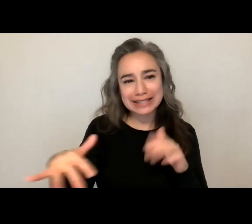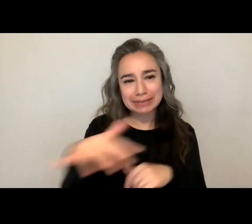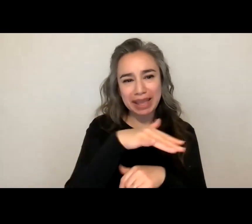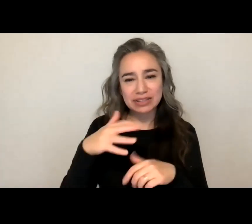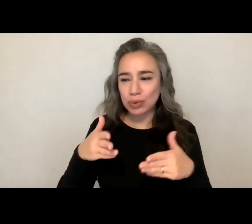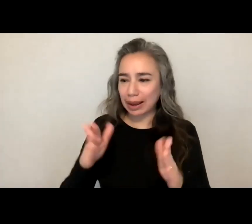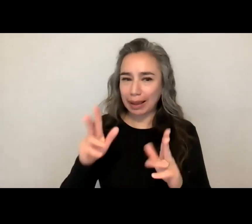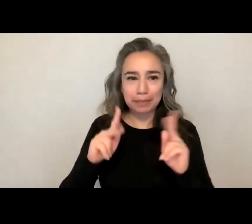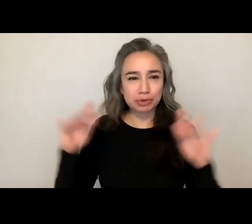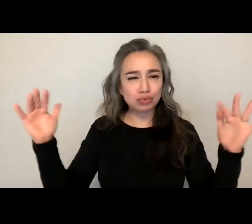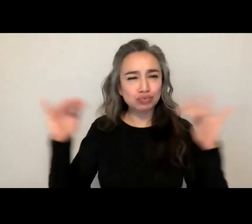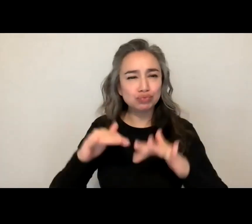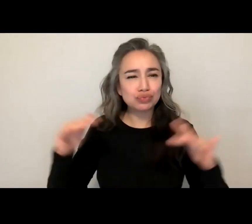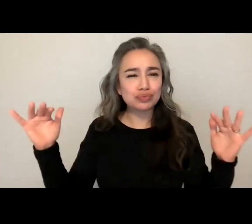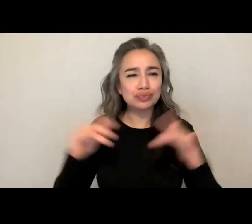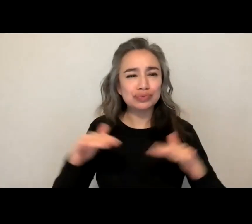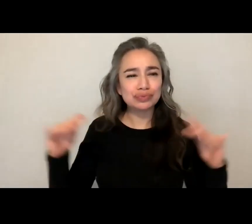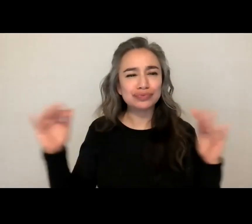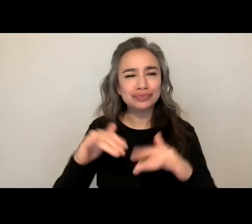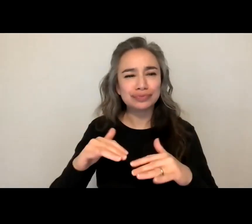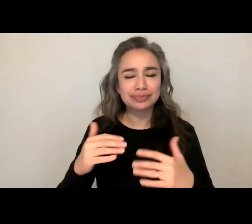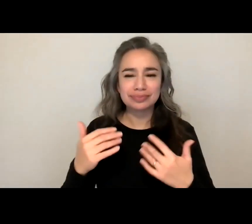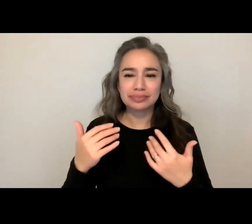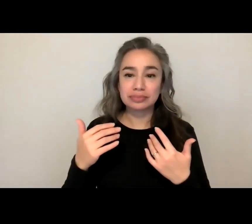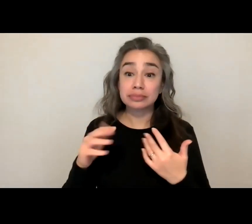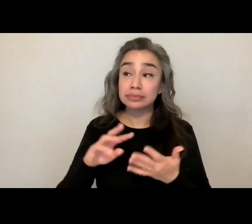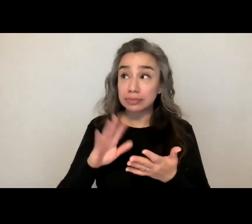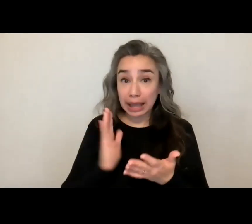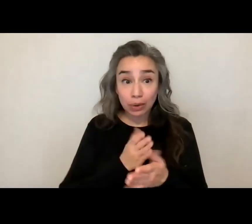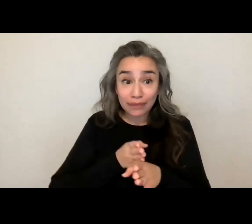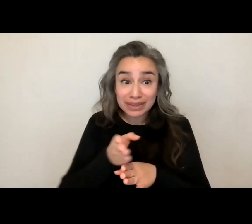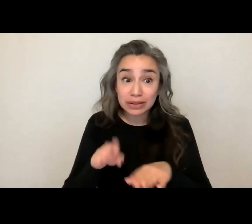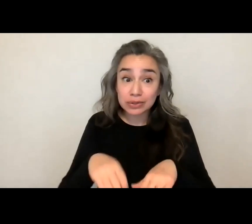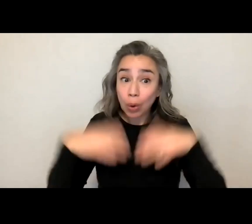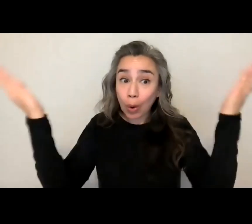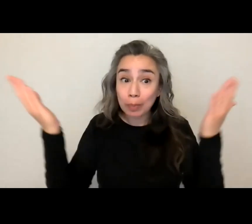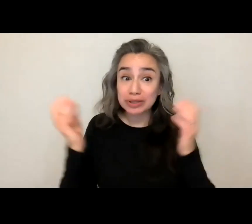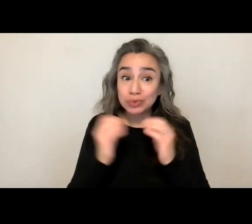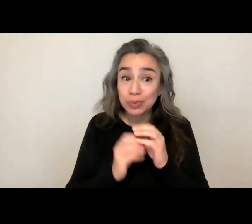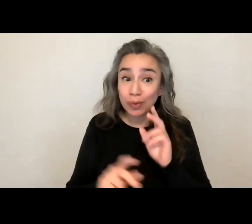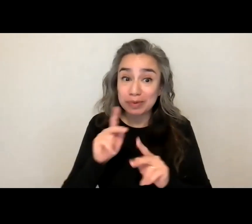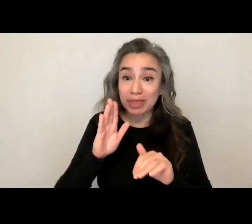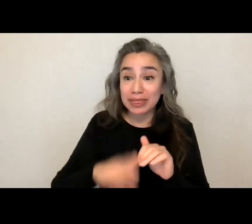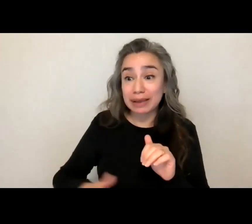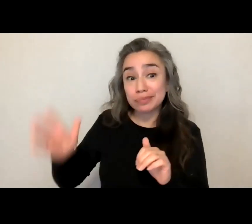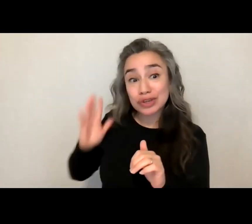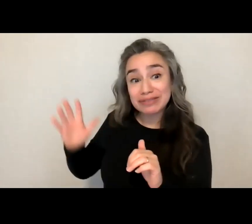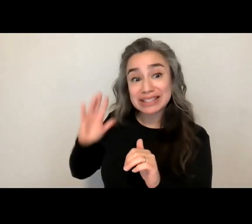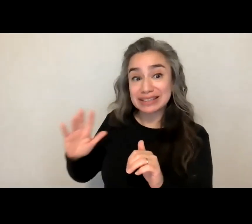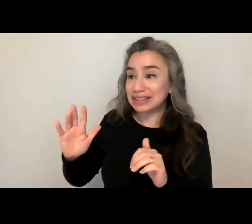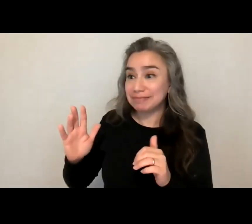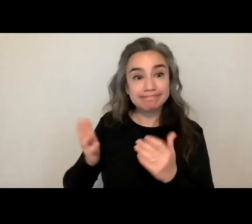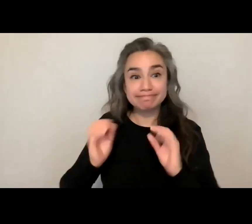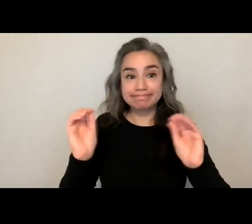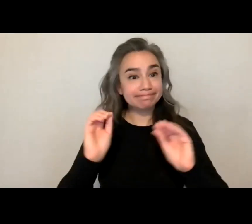over. And that's opened up our field and our knowledges to a lot more people than would have previously had access.